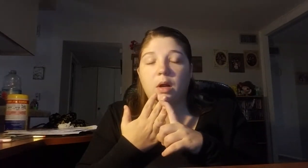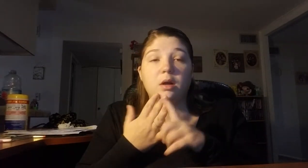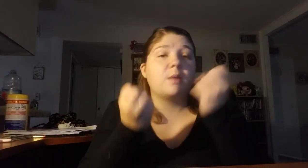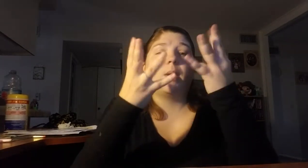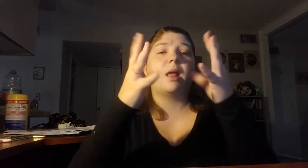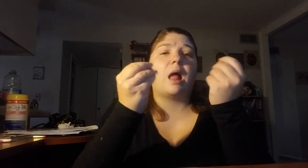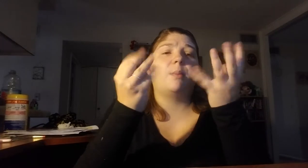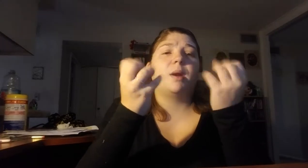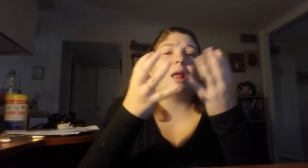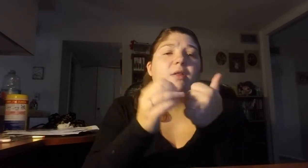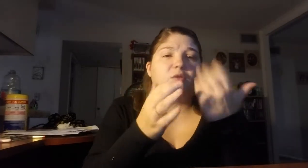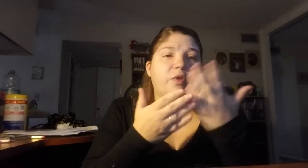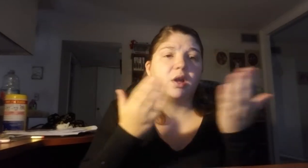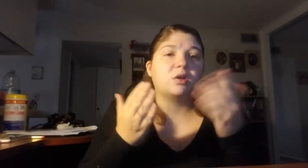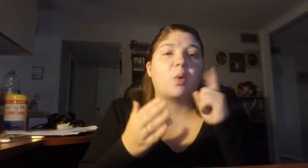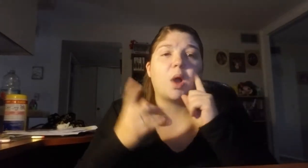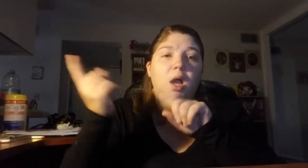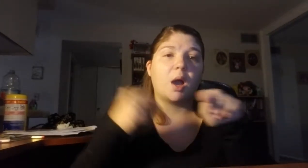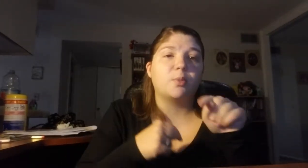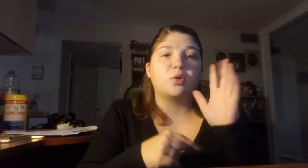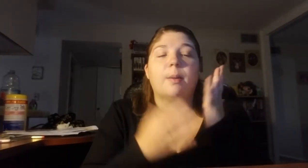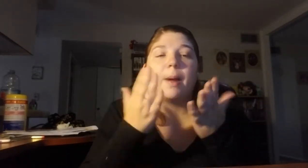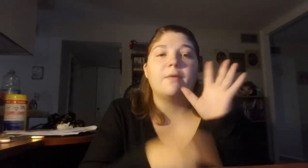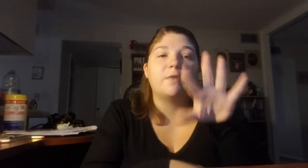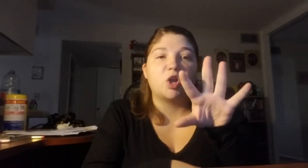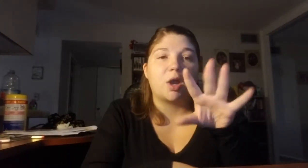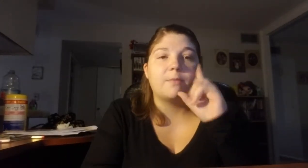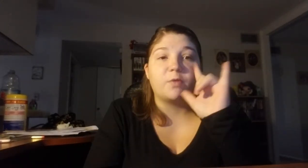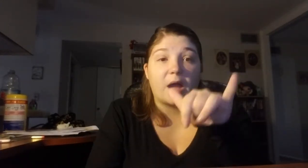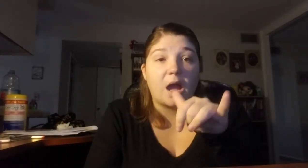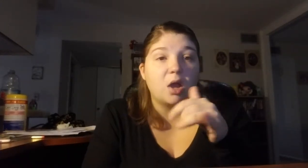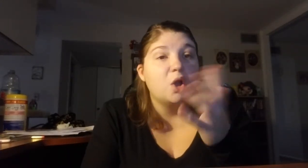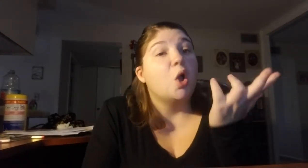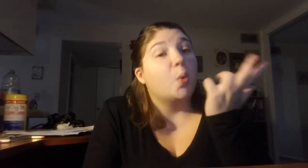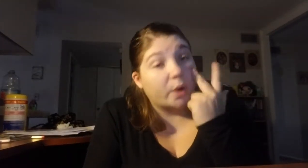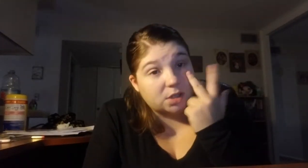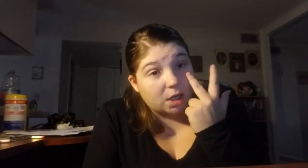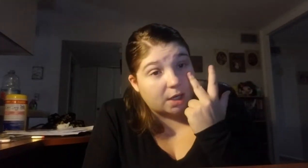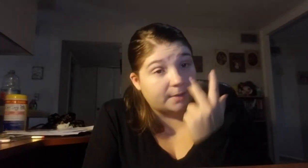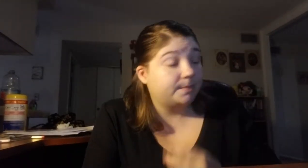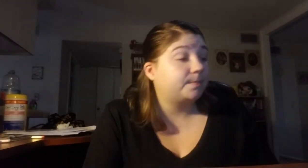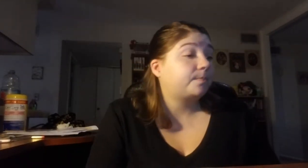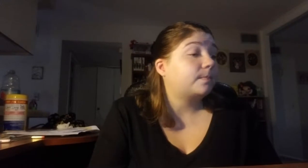There's many other things that will come, so I might videotape for that. We'll see.